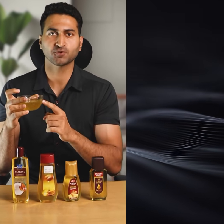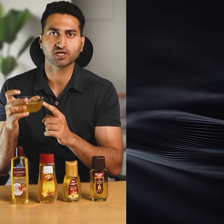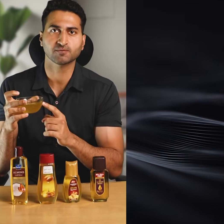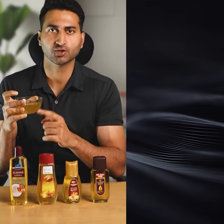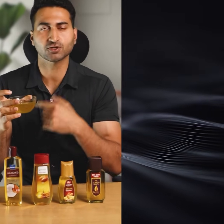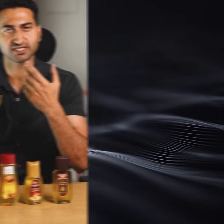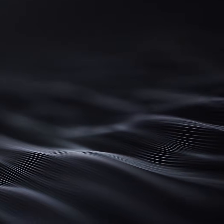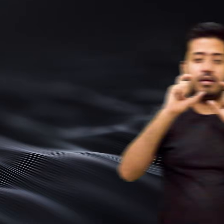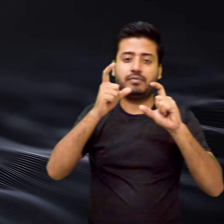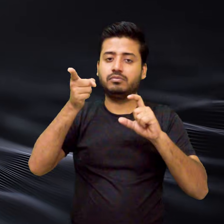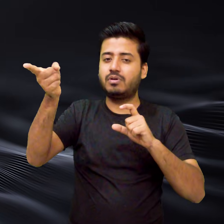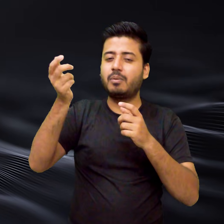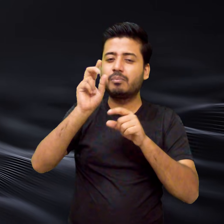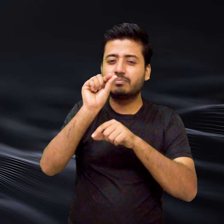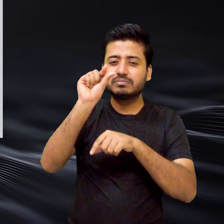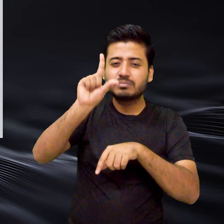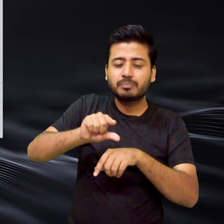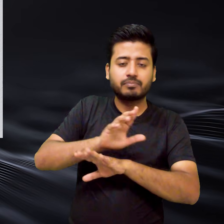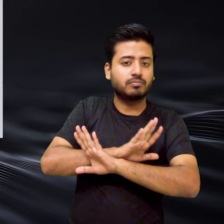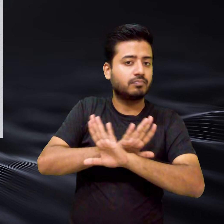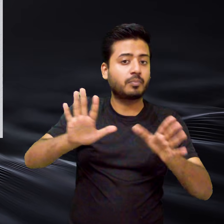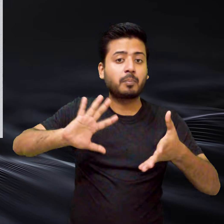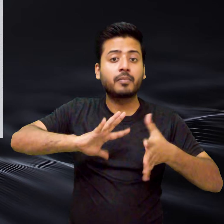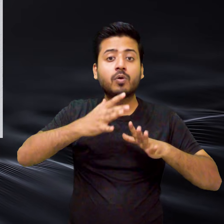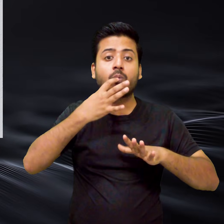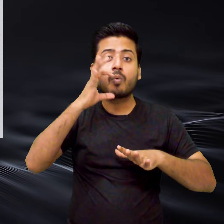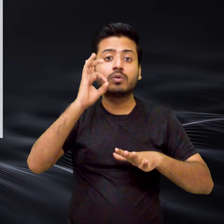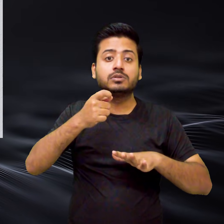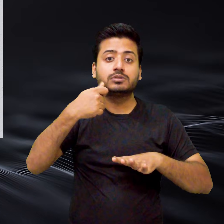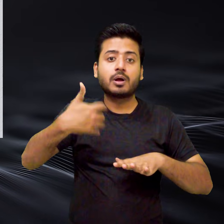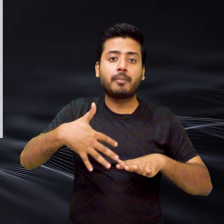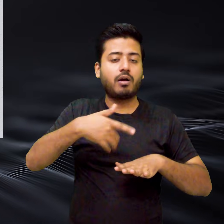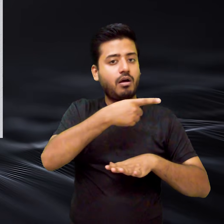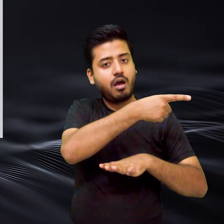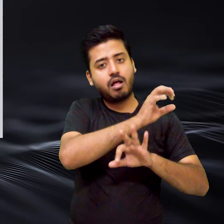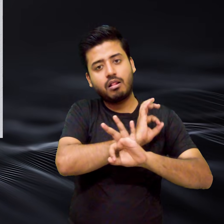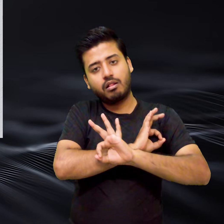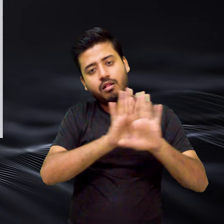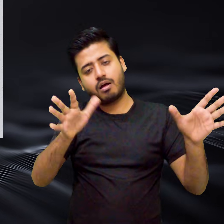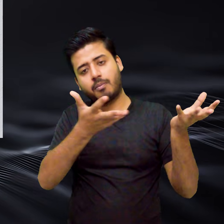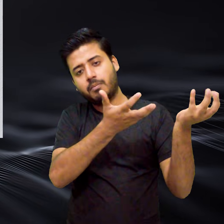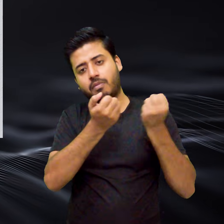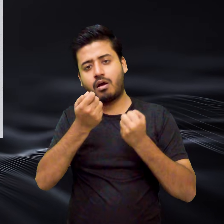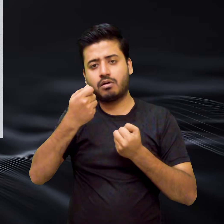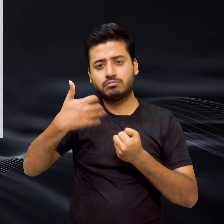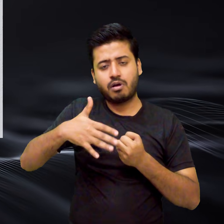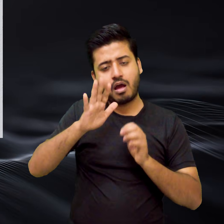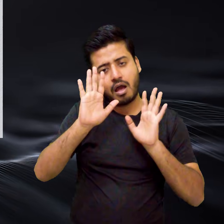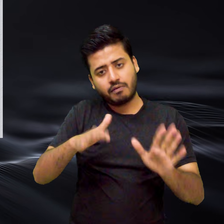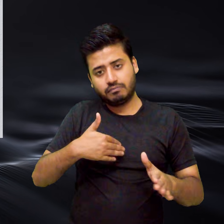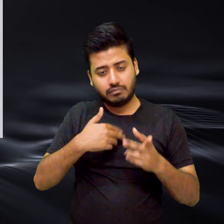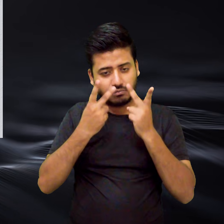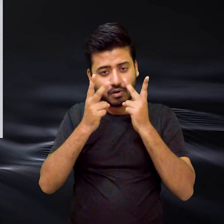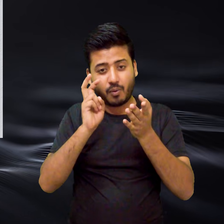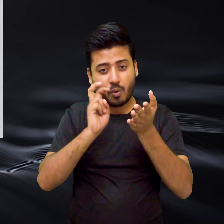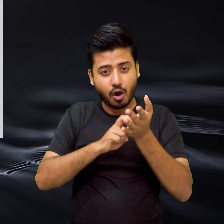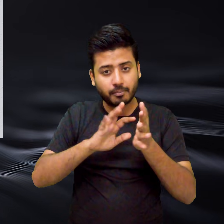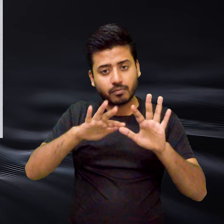hour. Real almond oil may leave a faint, translucent mark, which is mostly absorbed by the paper. Fake oil will leave a clear, greasy